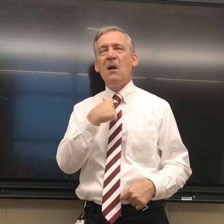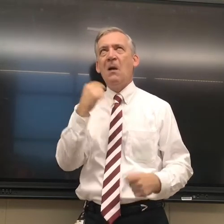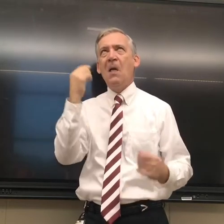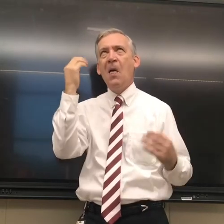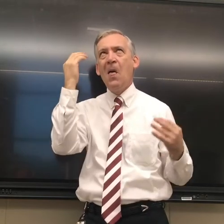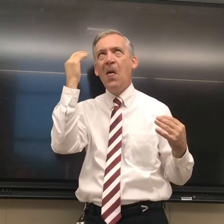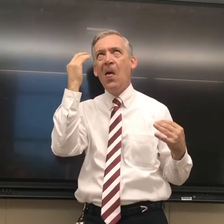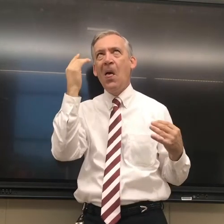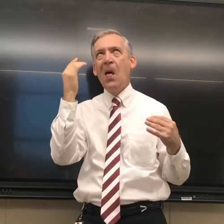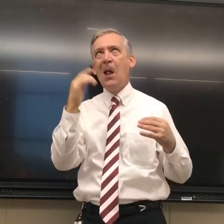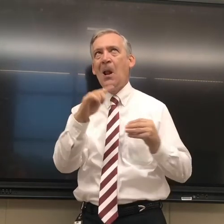yard.